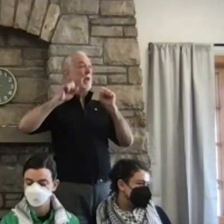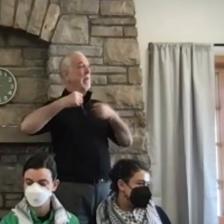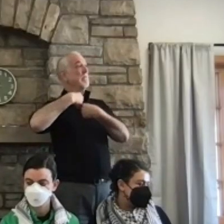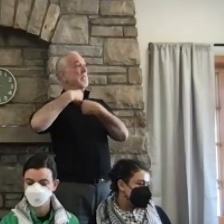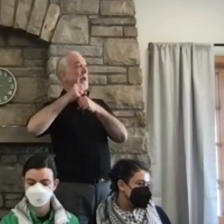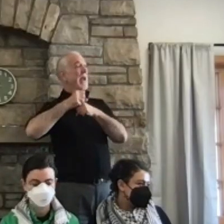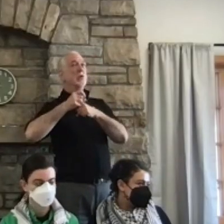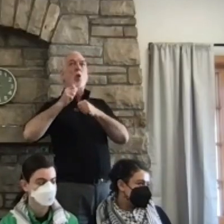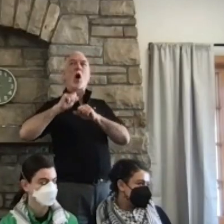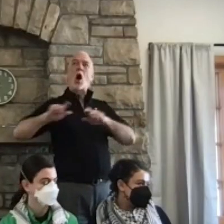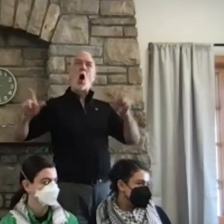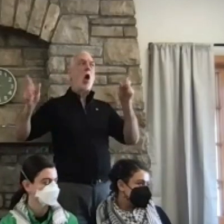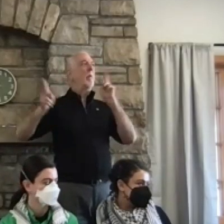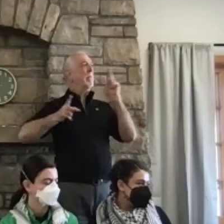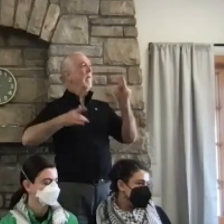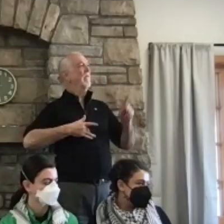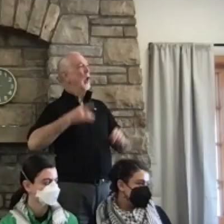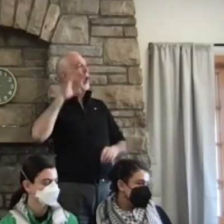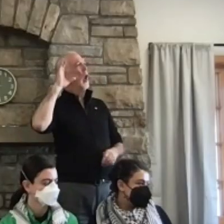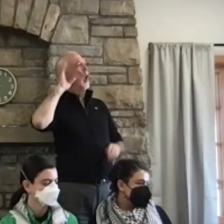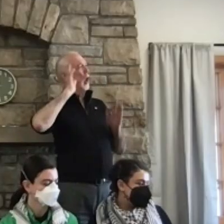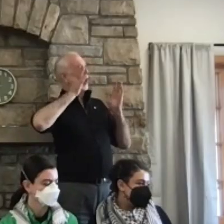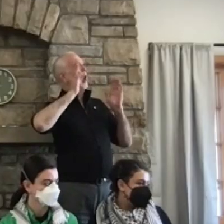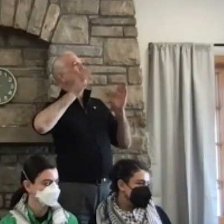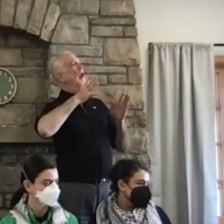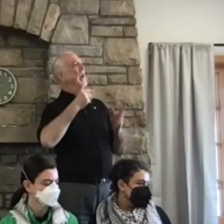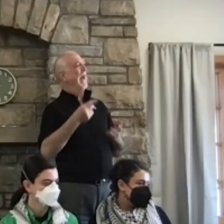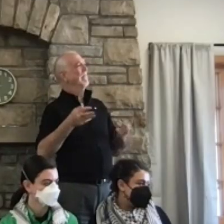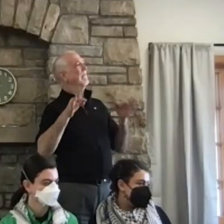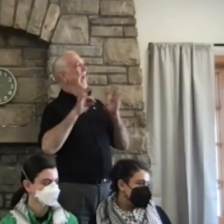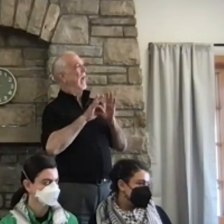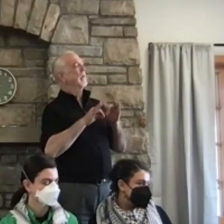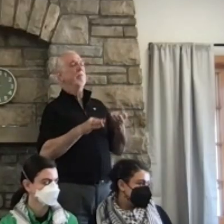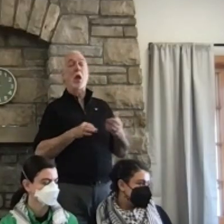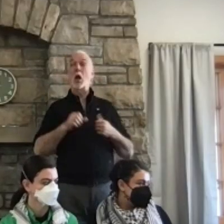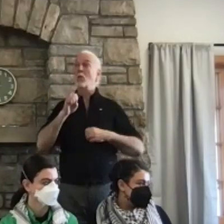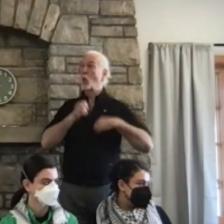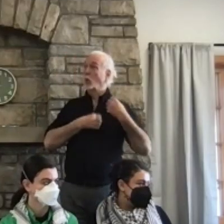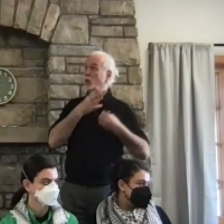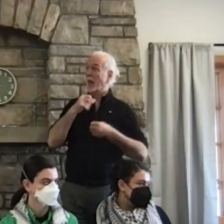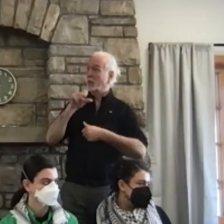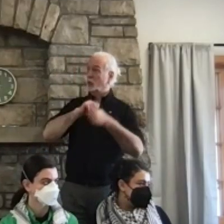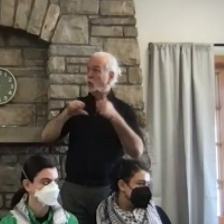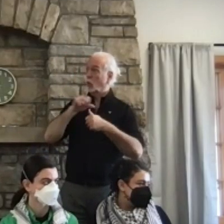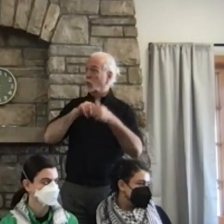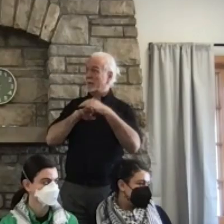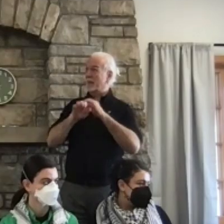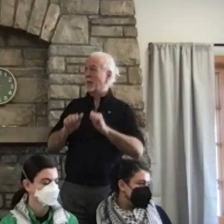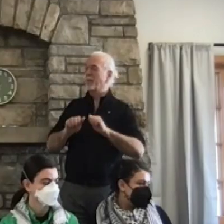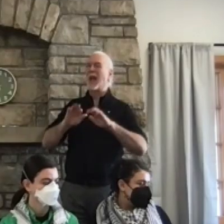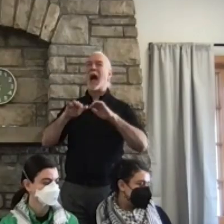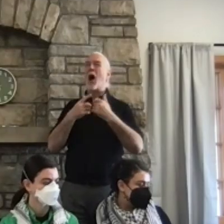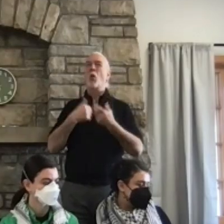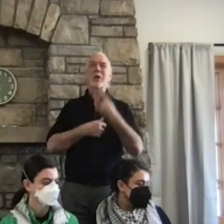and valued? Yeah, emotional and social accessibility is about changing the way that we see, relate to,